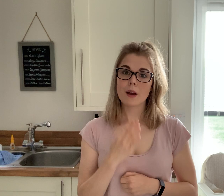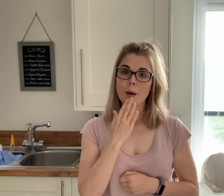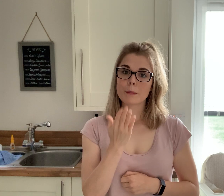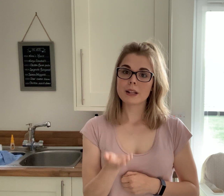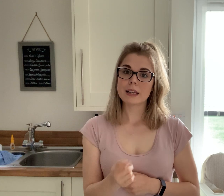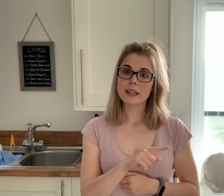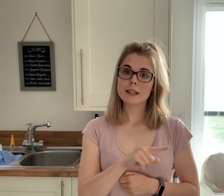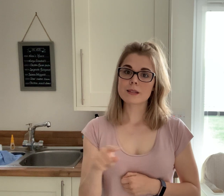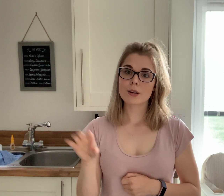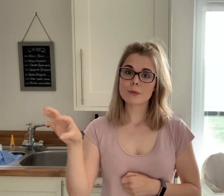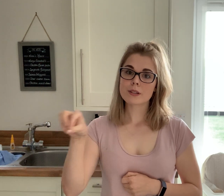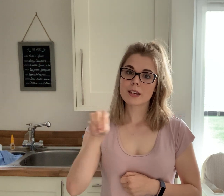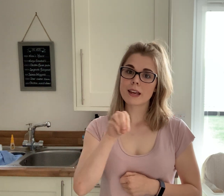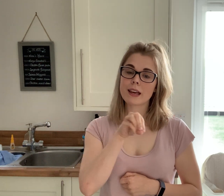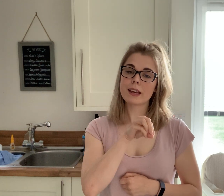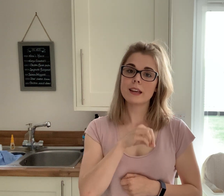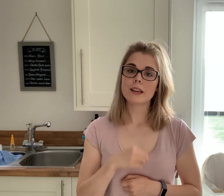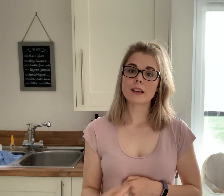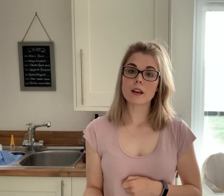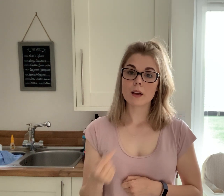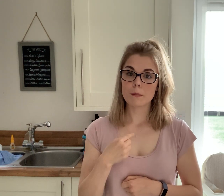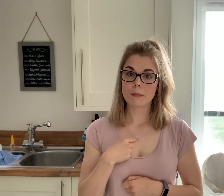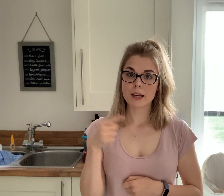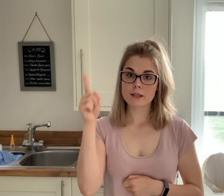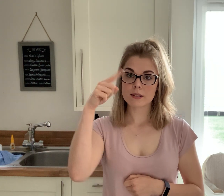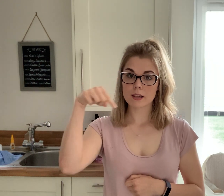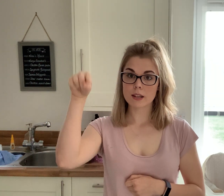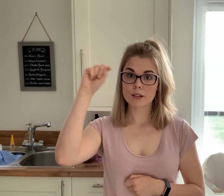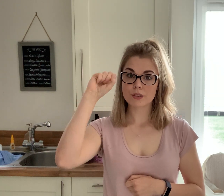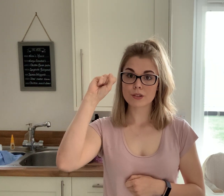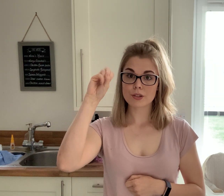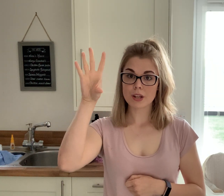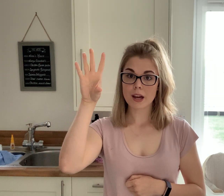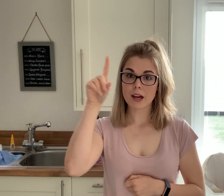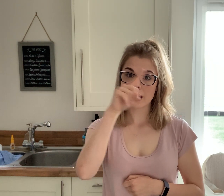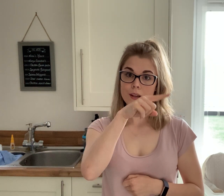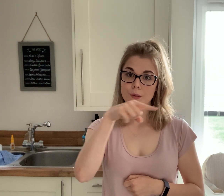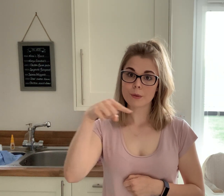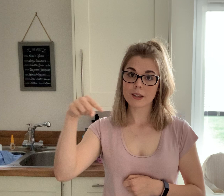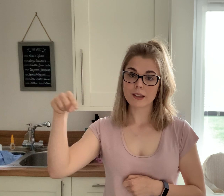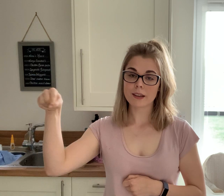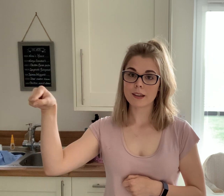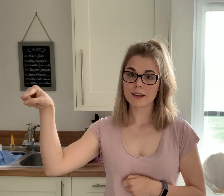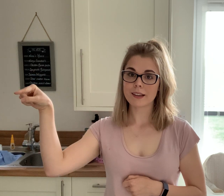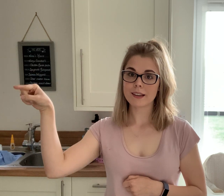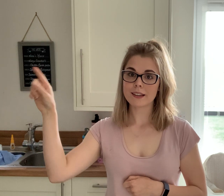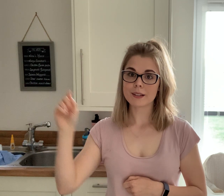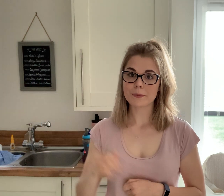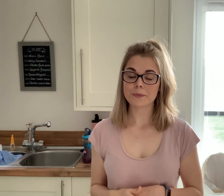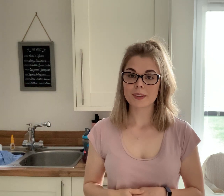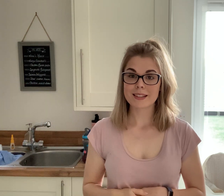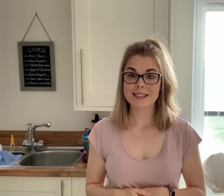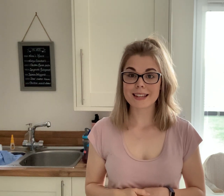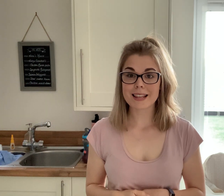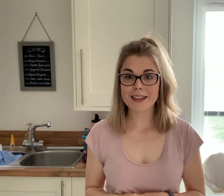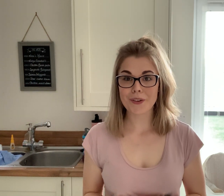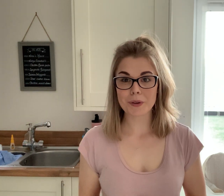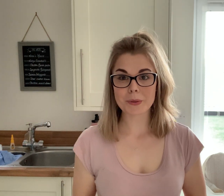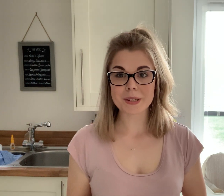Please don't take my sunshine away. Stay safe everybody.